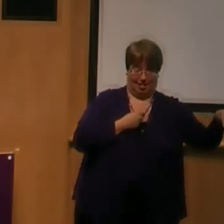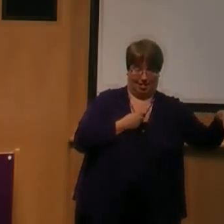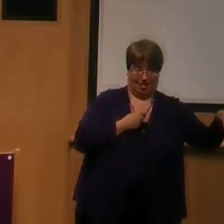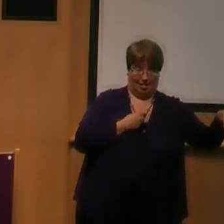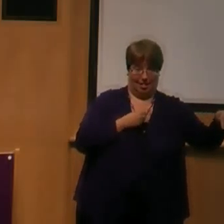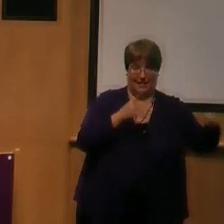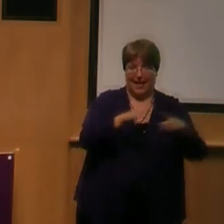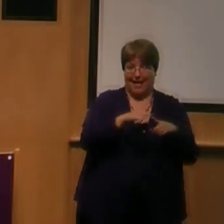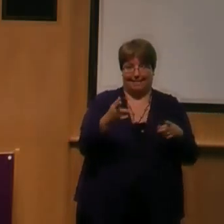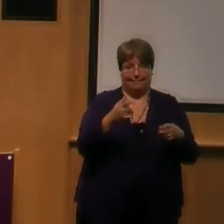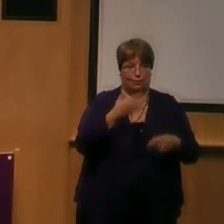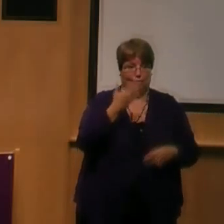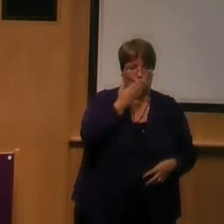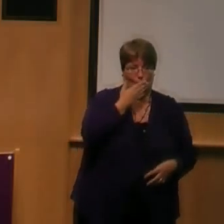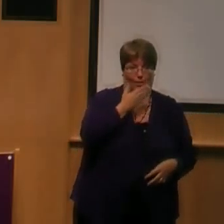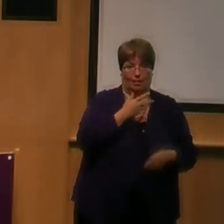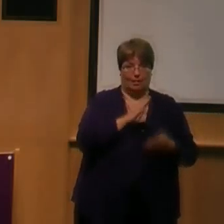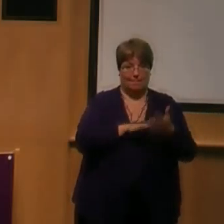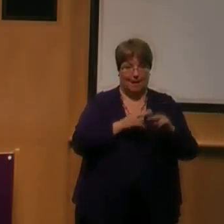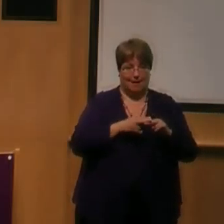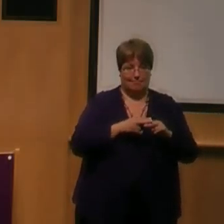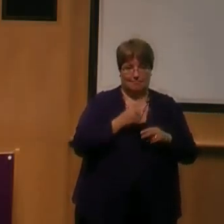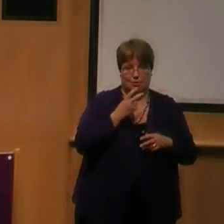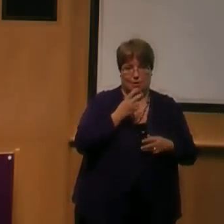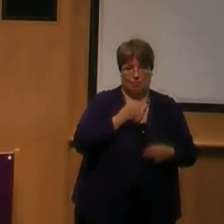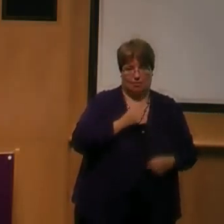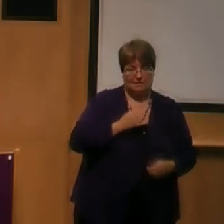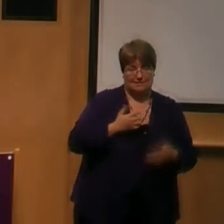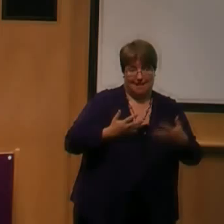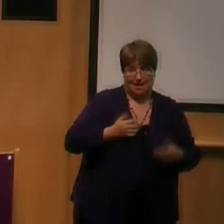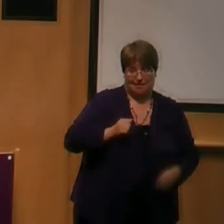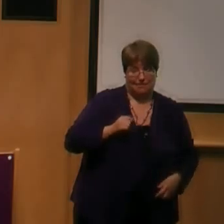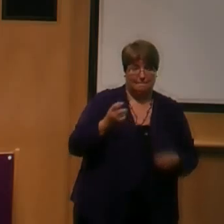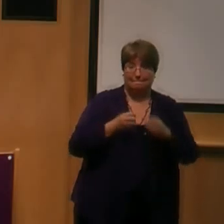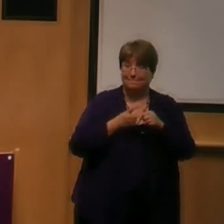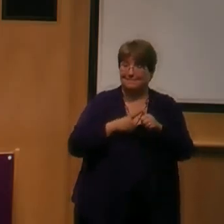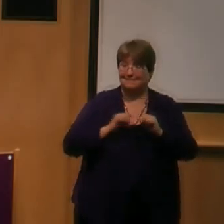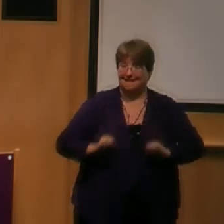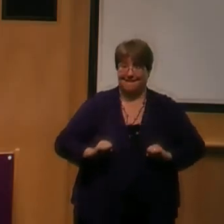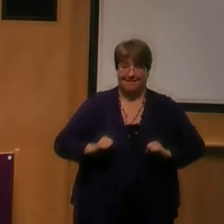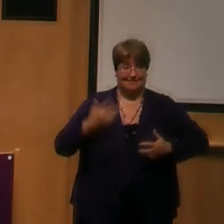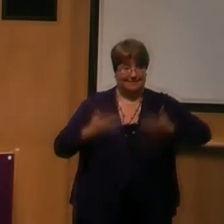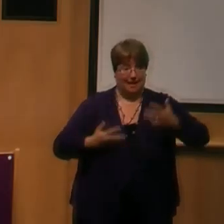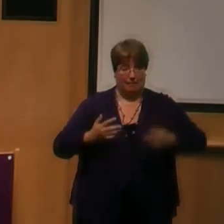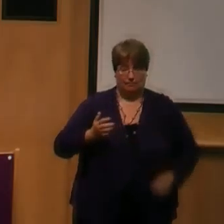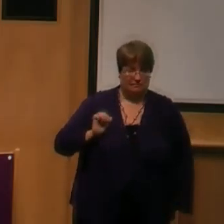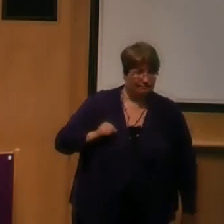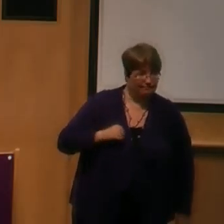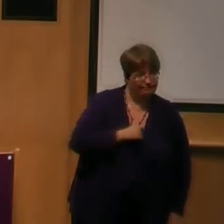And talk about the oral educational approach. We have had a lot of difficulties